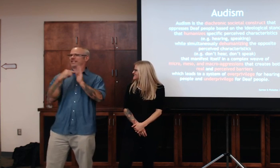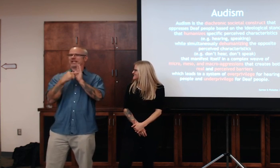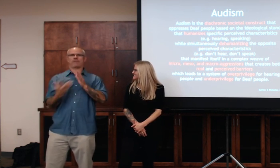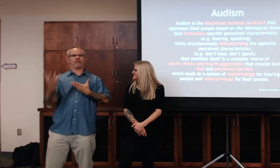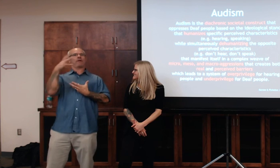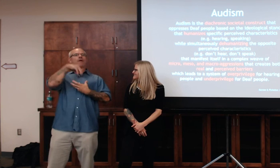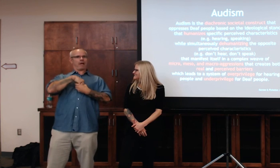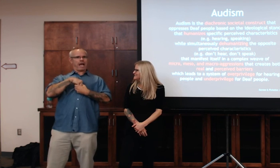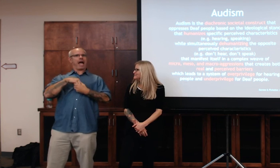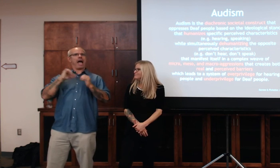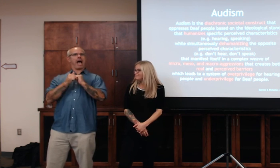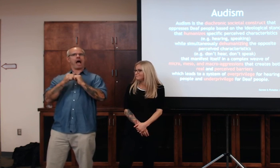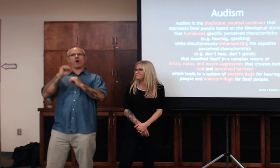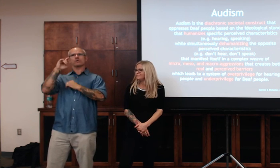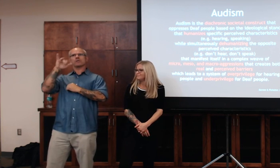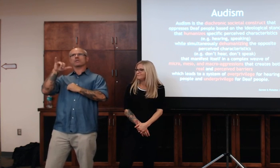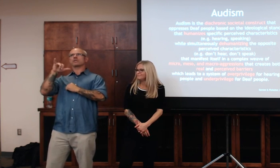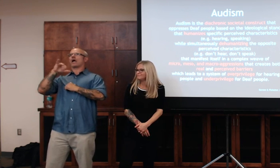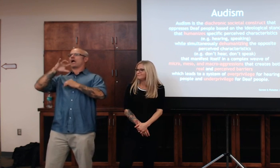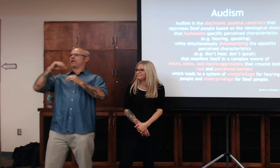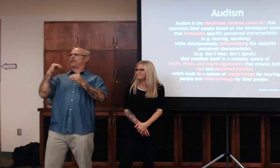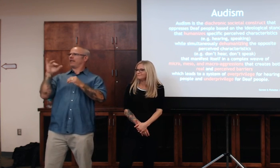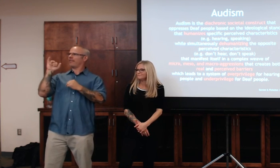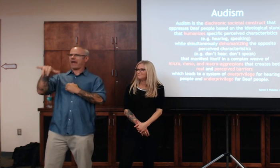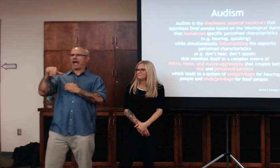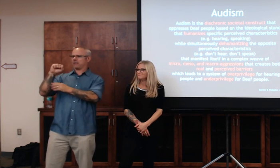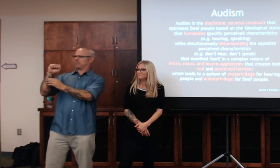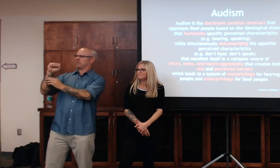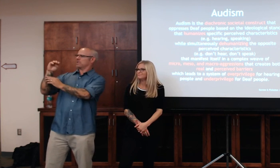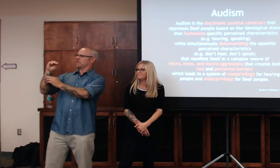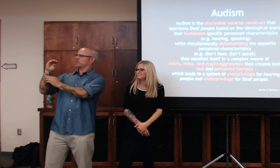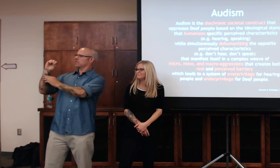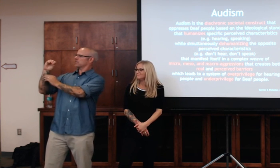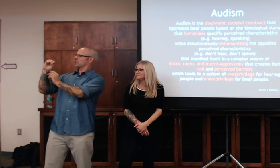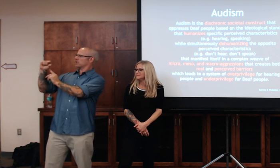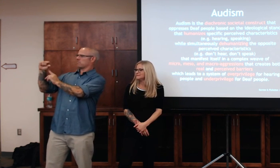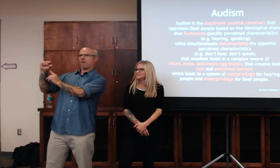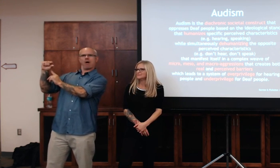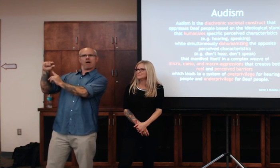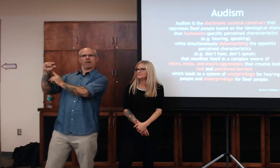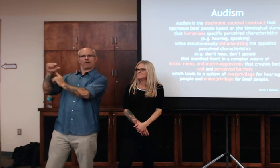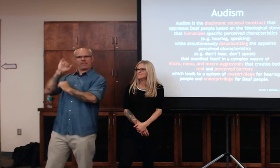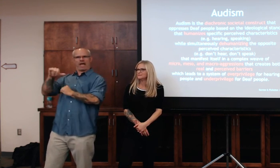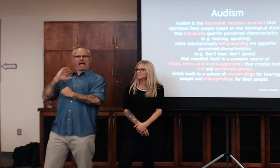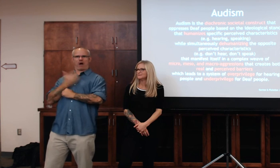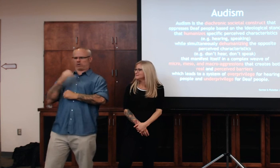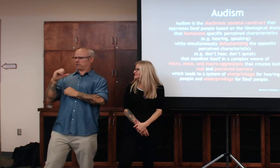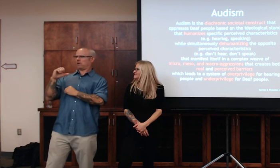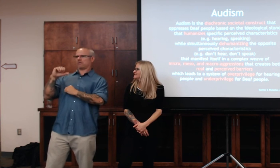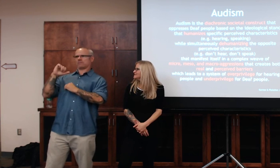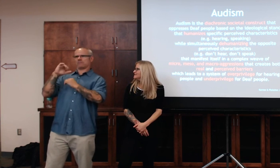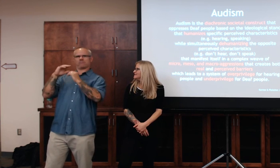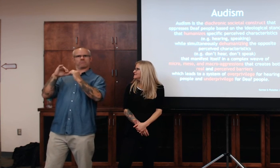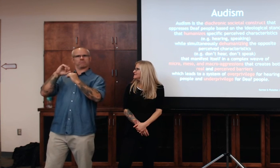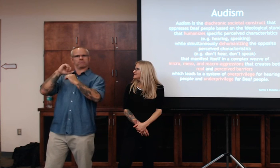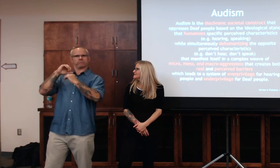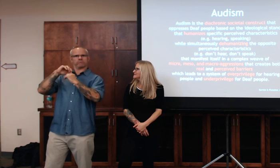great example of internalizing societal constructs. That smog, if you will.